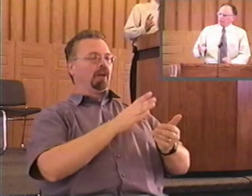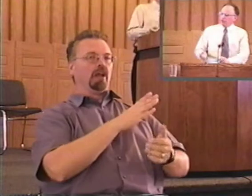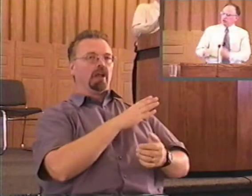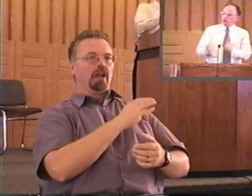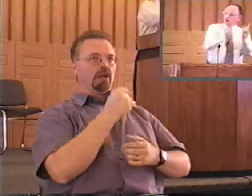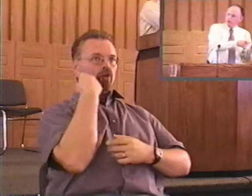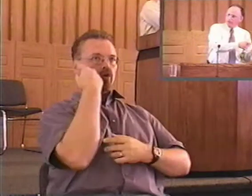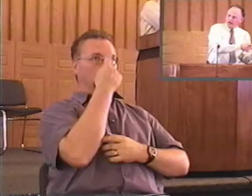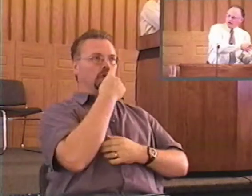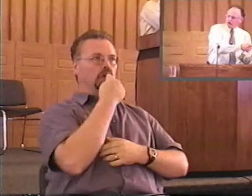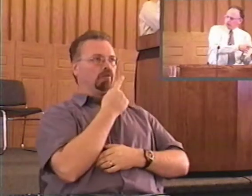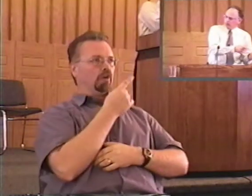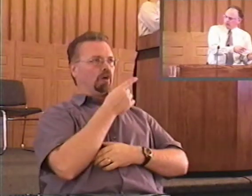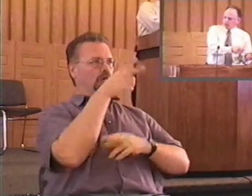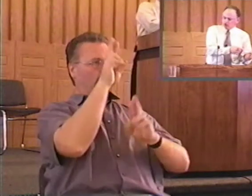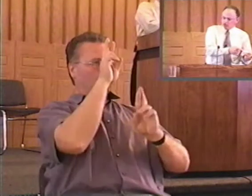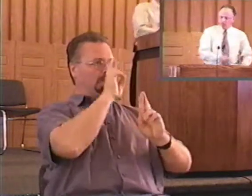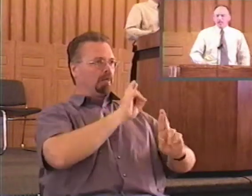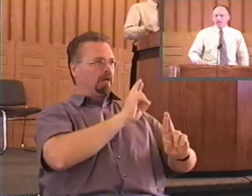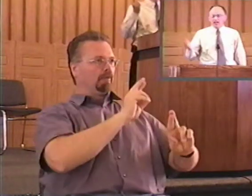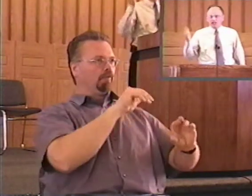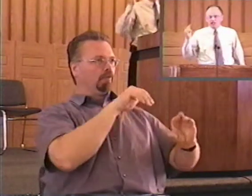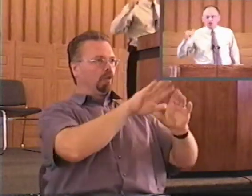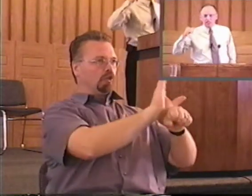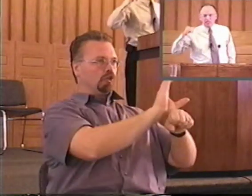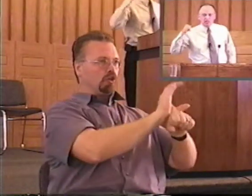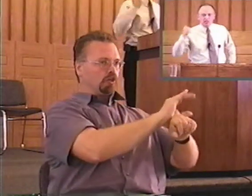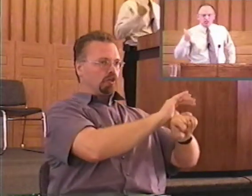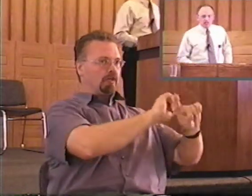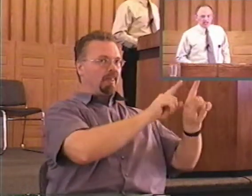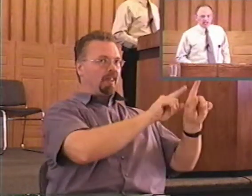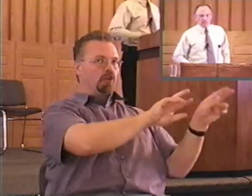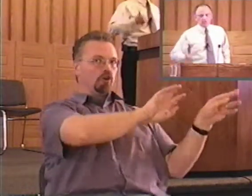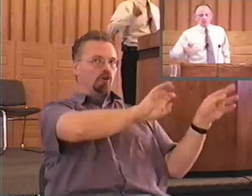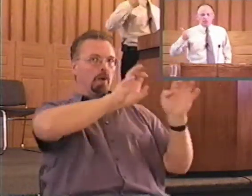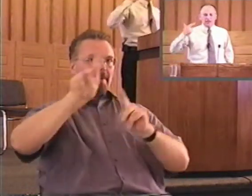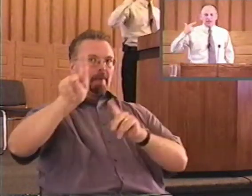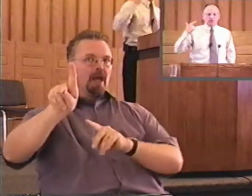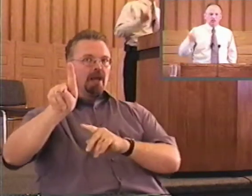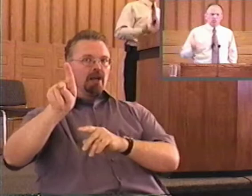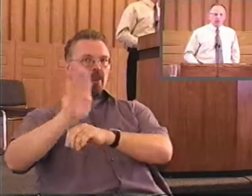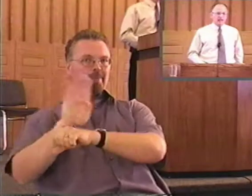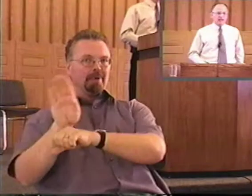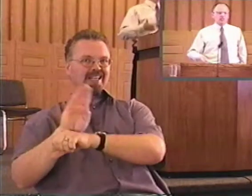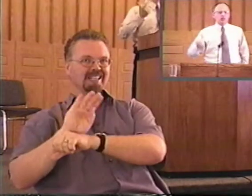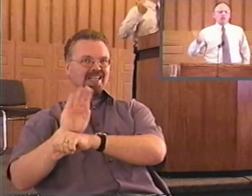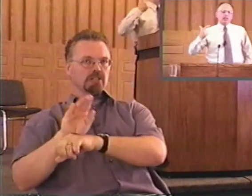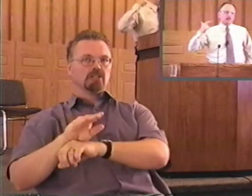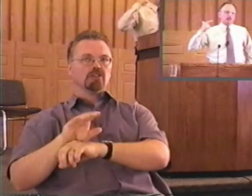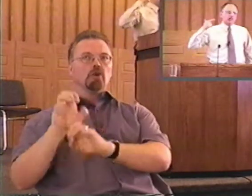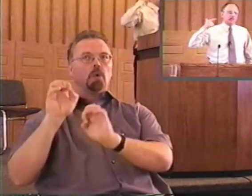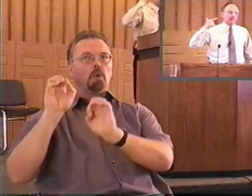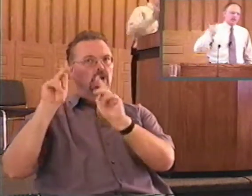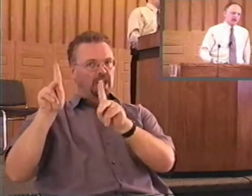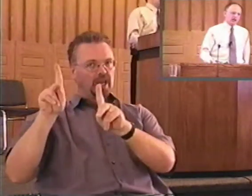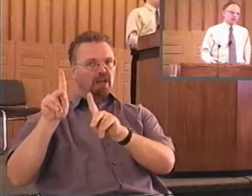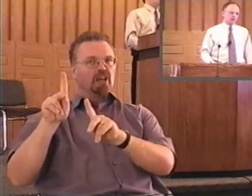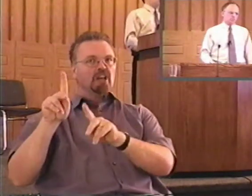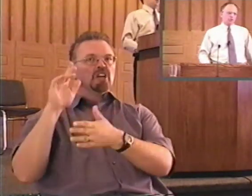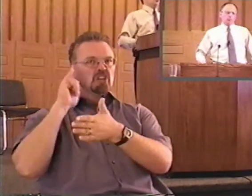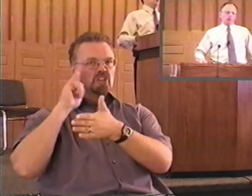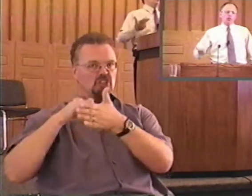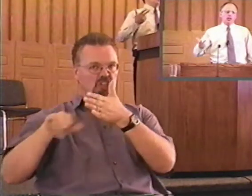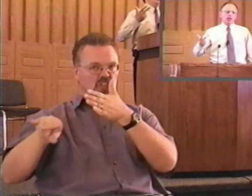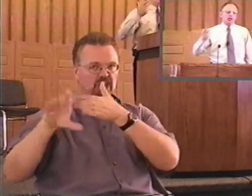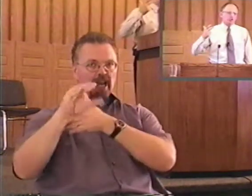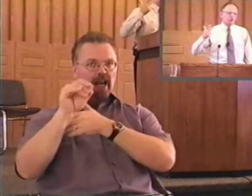church. Then you go back to your business and it's okay to cheat. It's okay to lie. It's okay to take